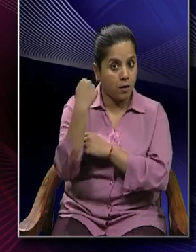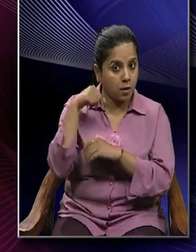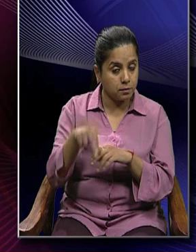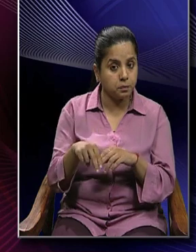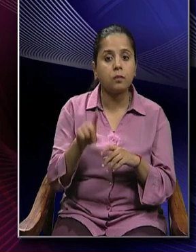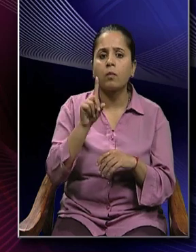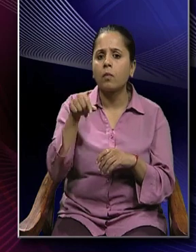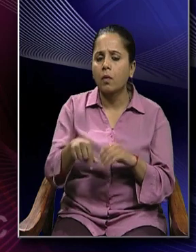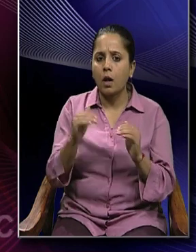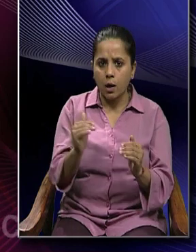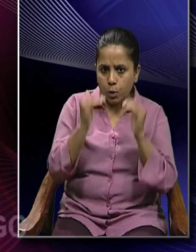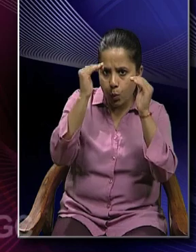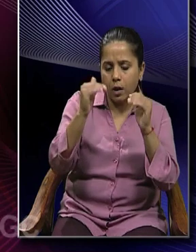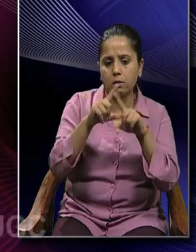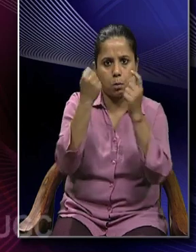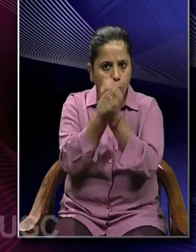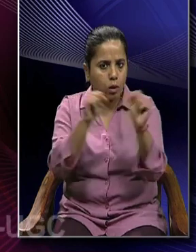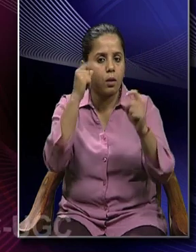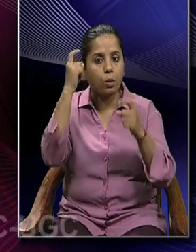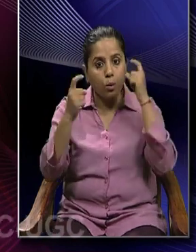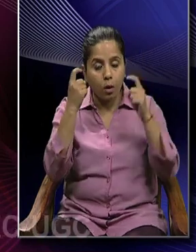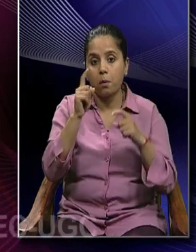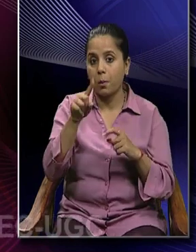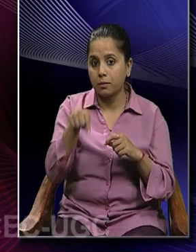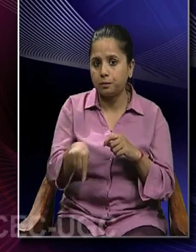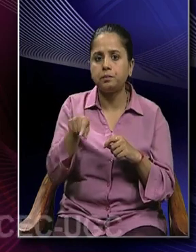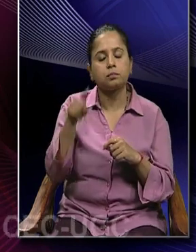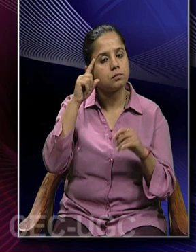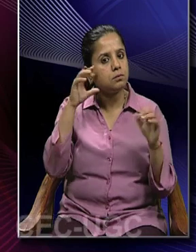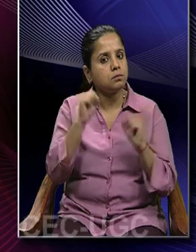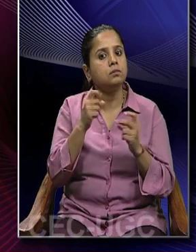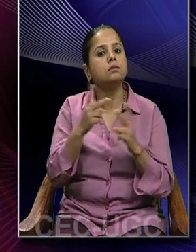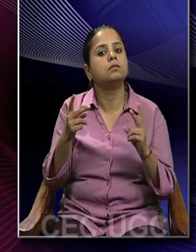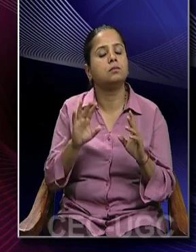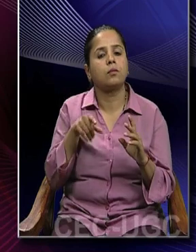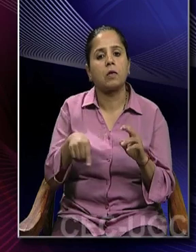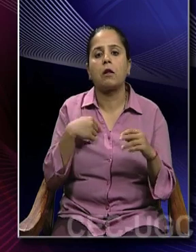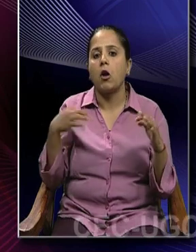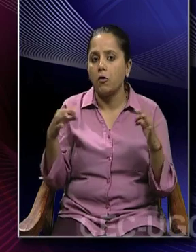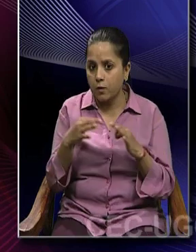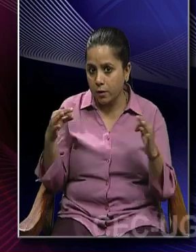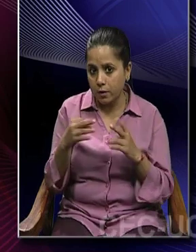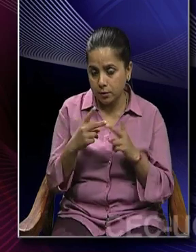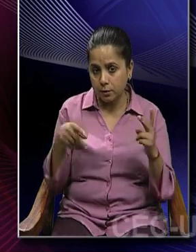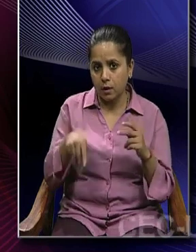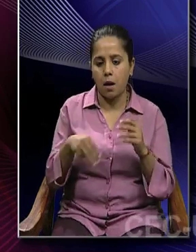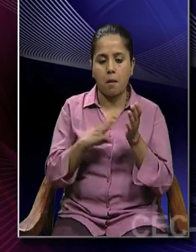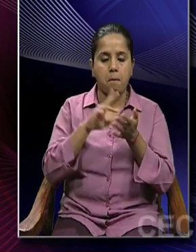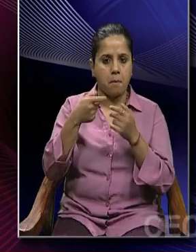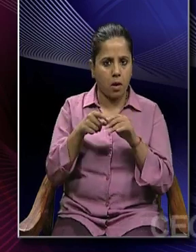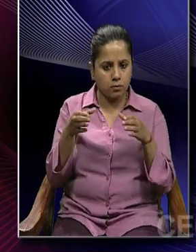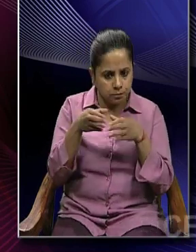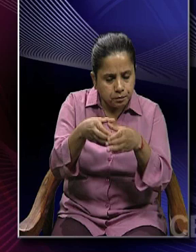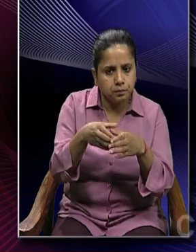represented the advanced democratic thought, but was also a convenient way of setting at rest the fears of minorities as